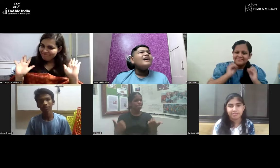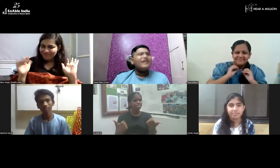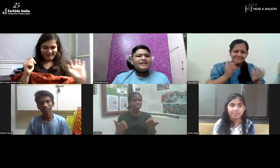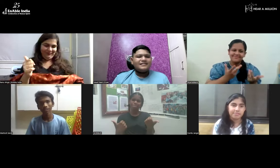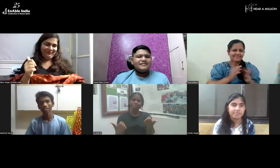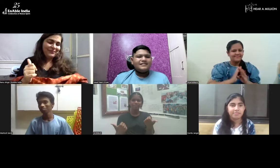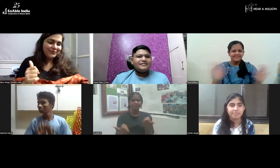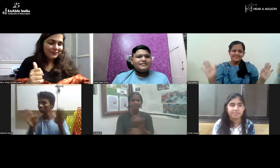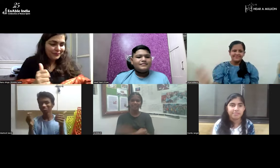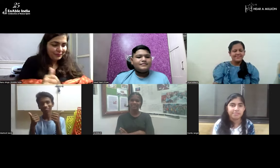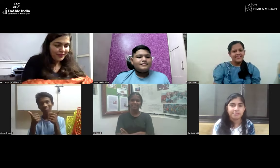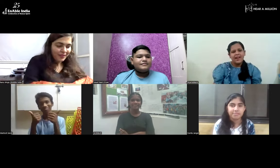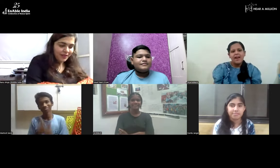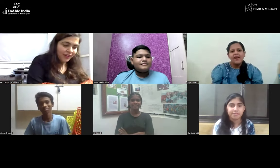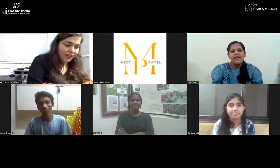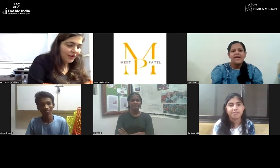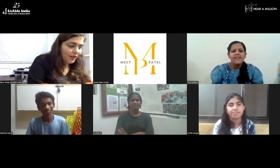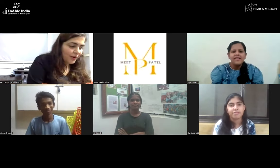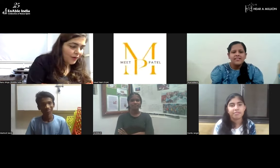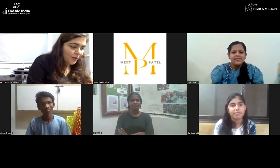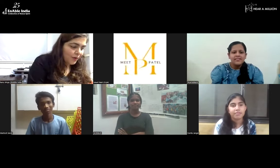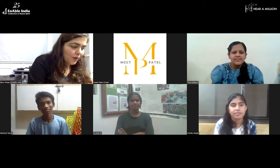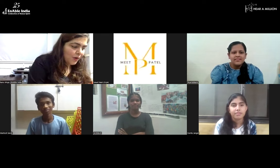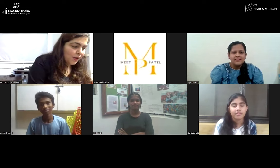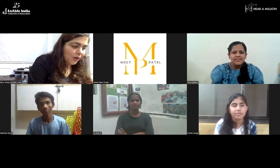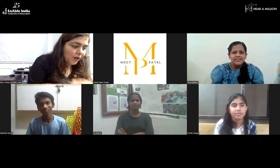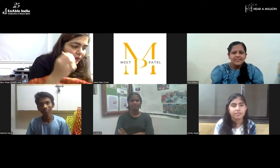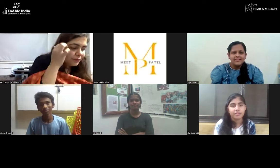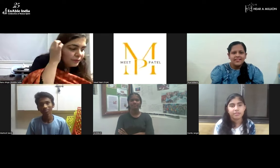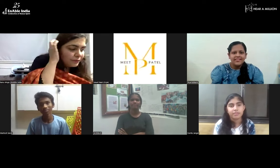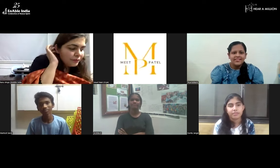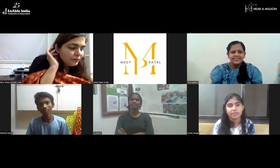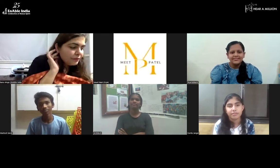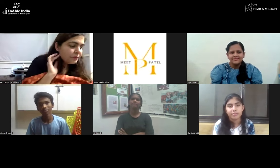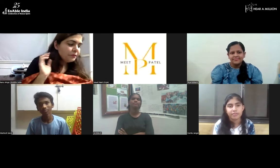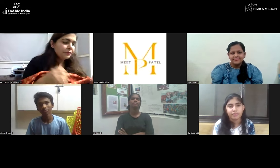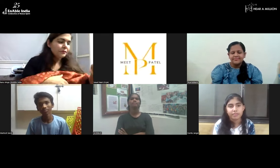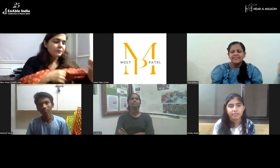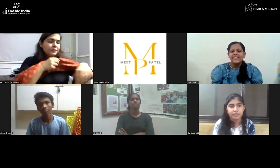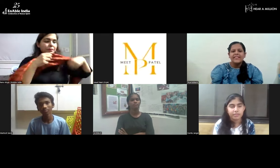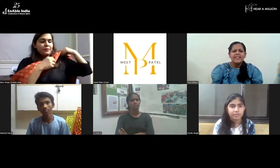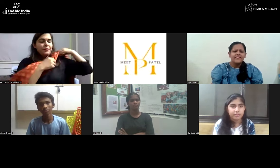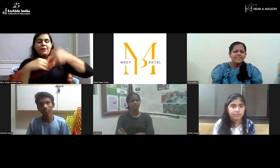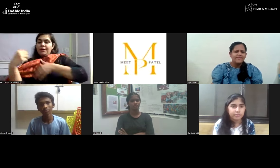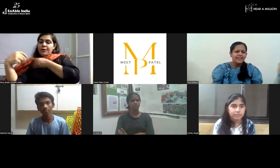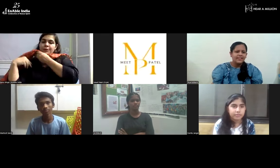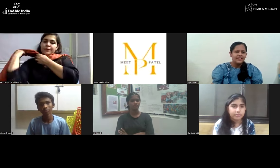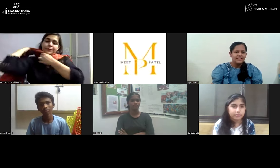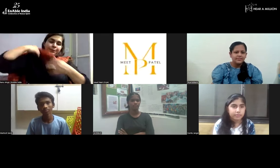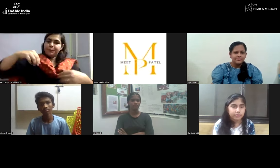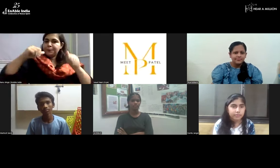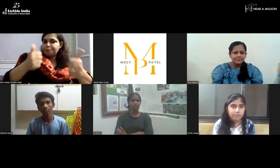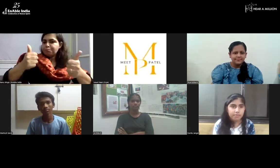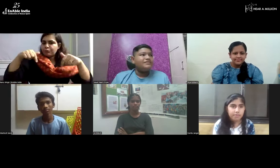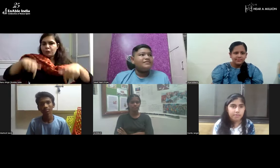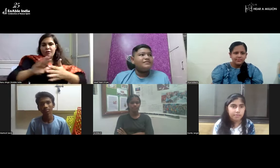other deaf people can also experience what I have experienced. So I don't see like there are not many deaf bloggers. So I want to see and know